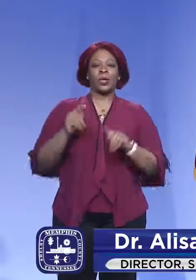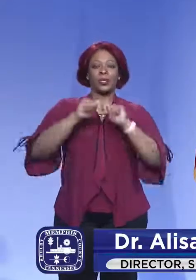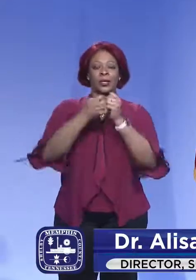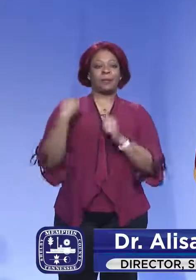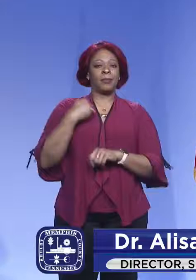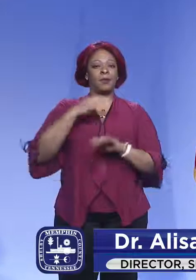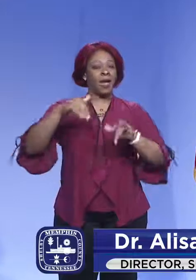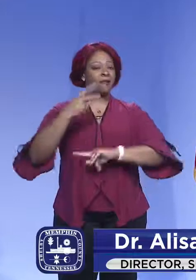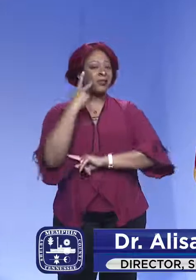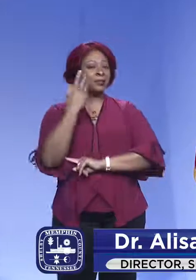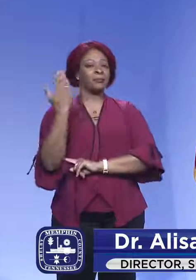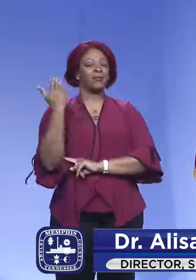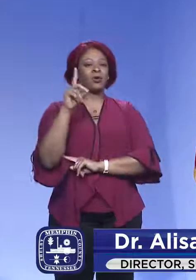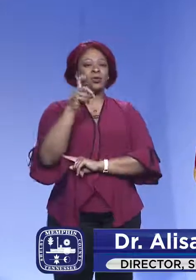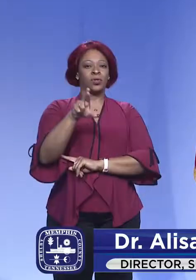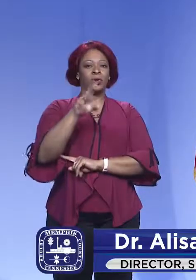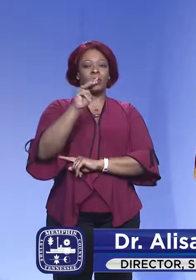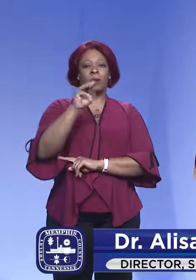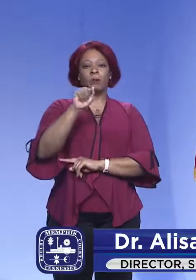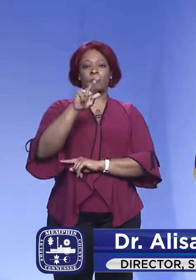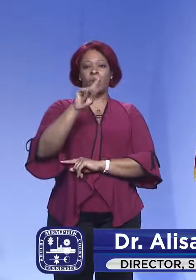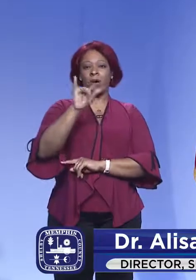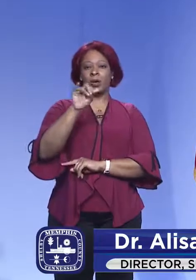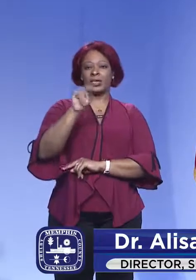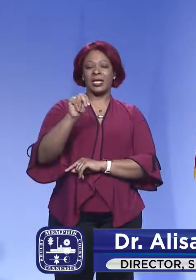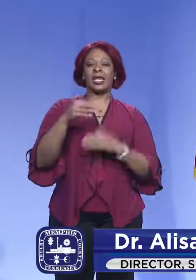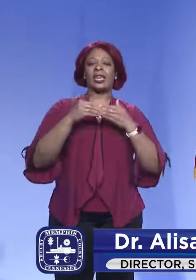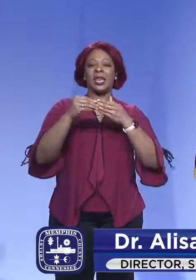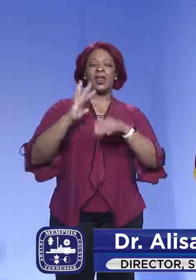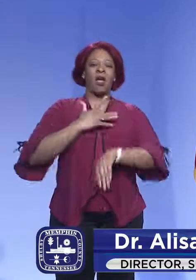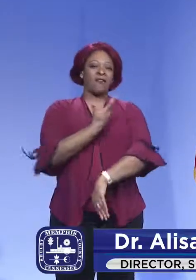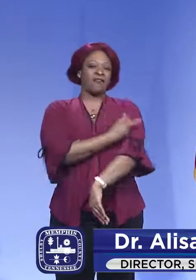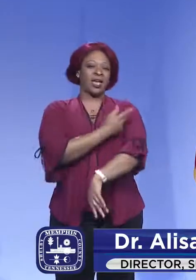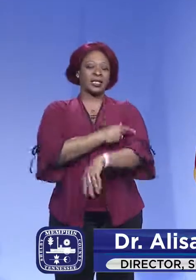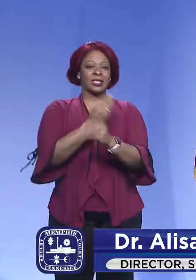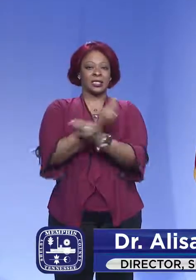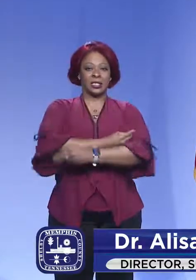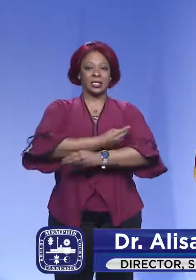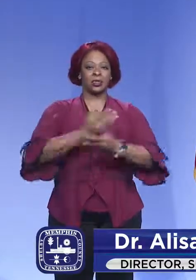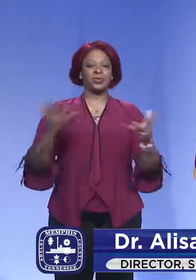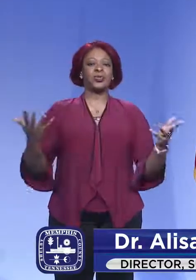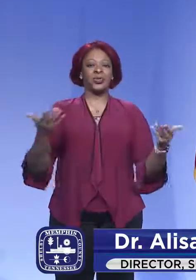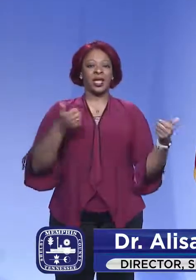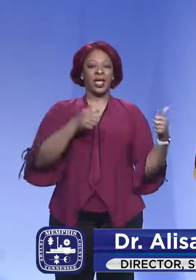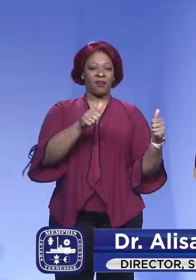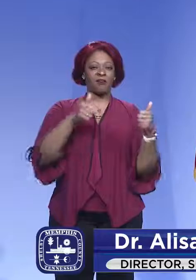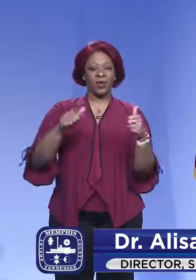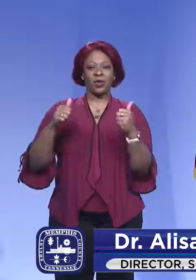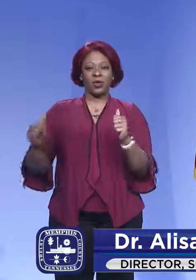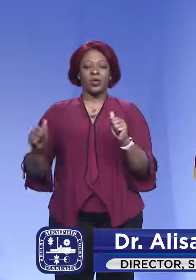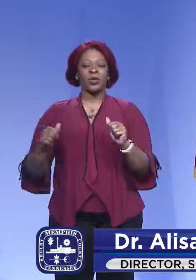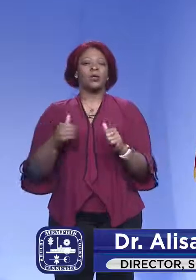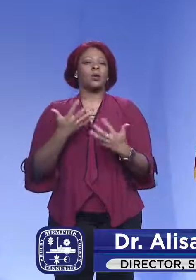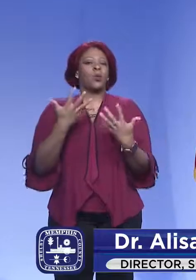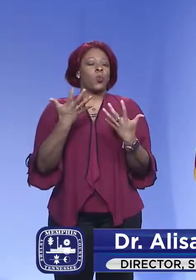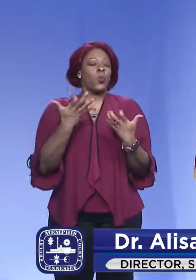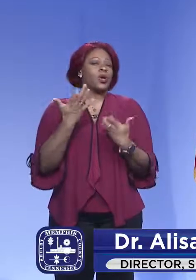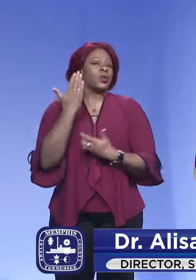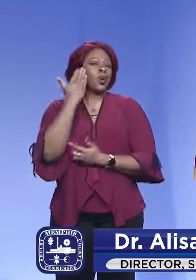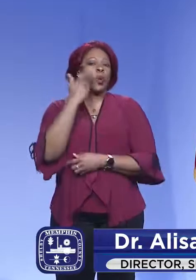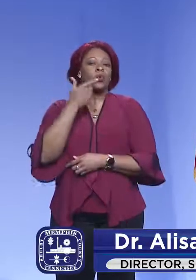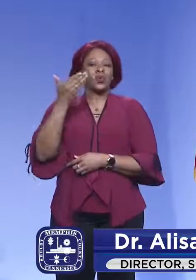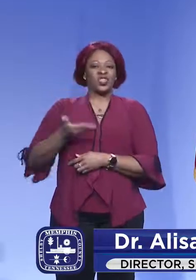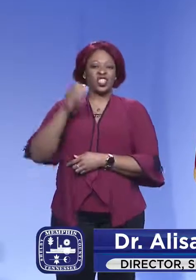you haven't seen before, Dr. Martin, who's leading our vaccine distribution efforts. I want everyone to get an opportunity to know who she